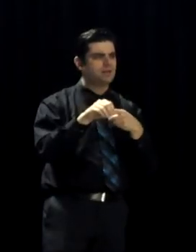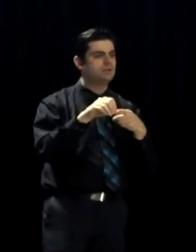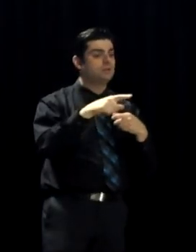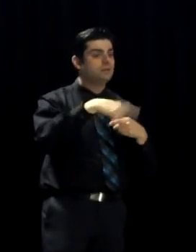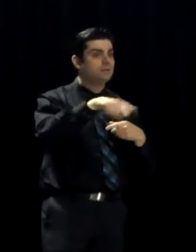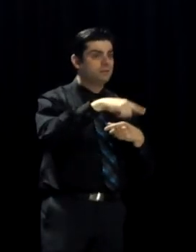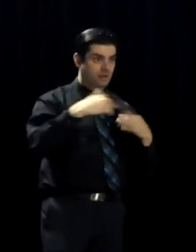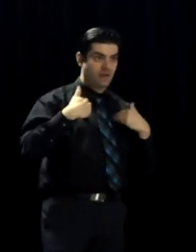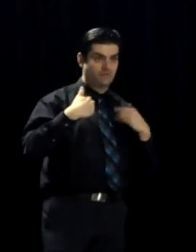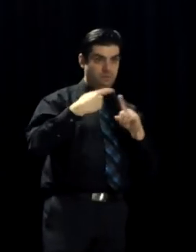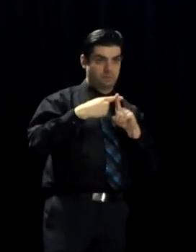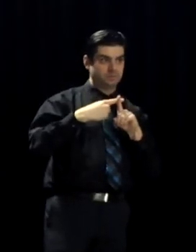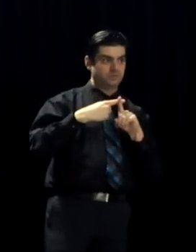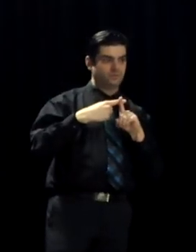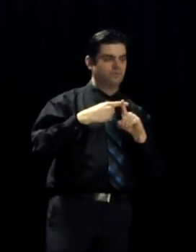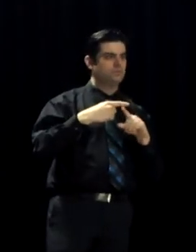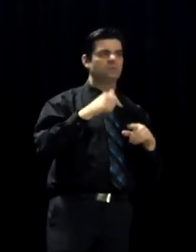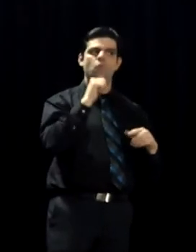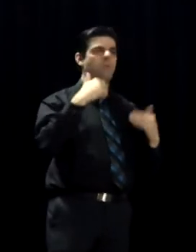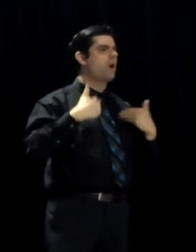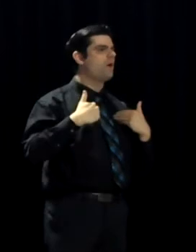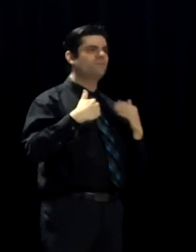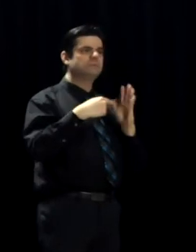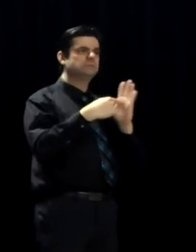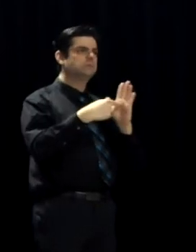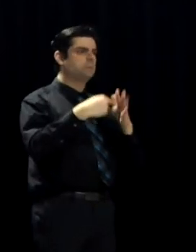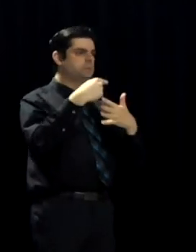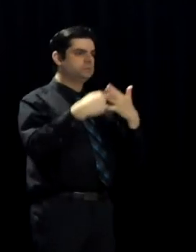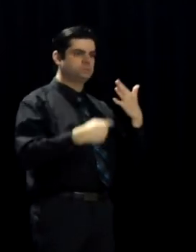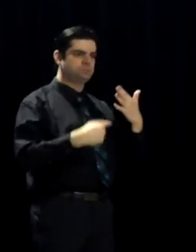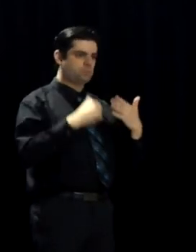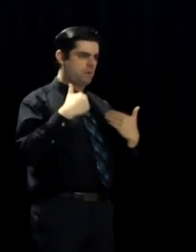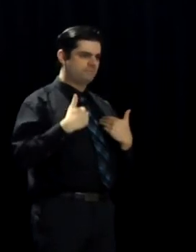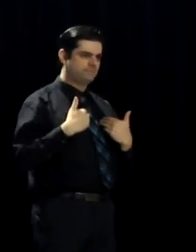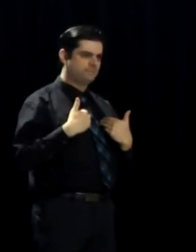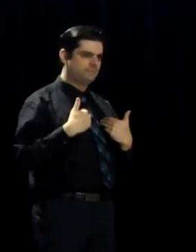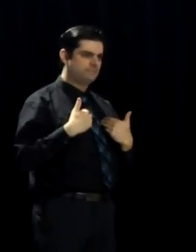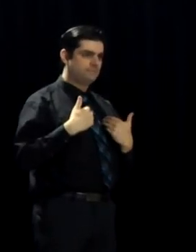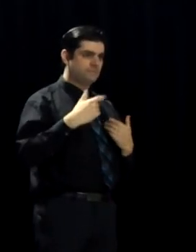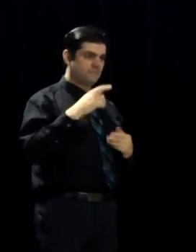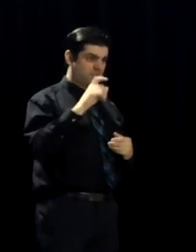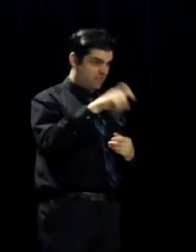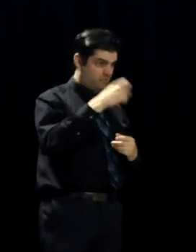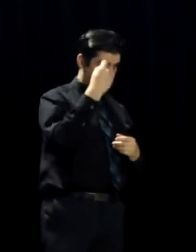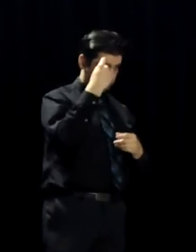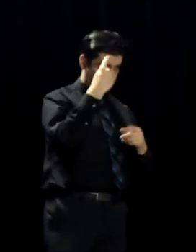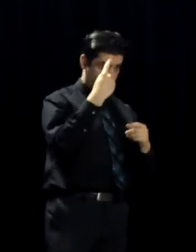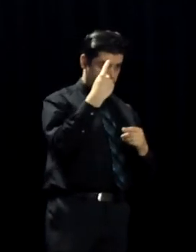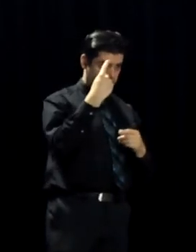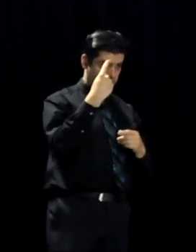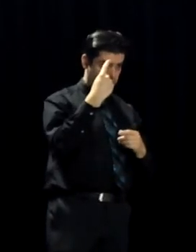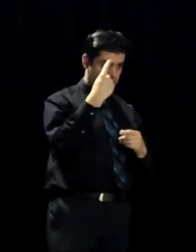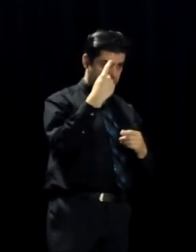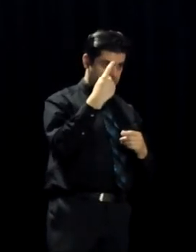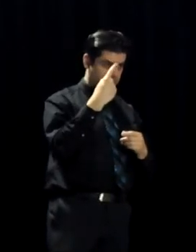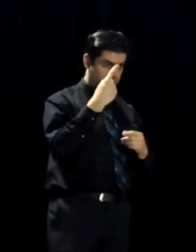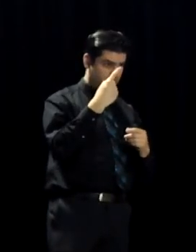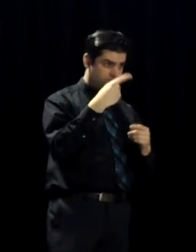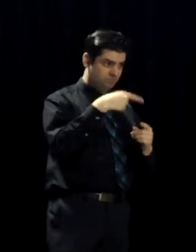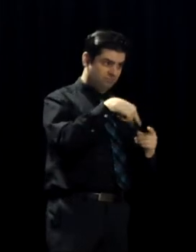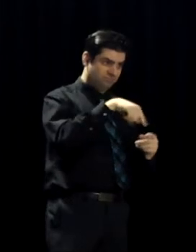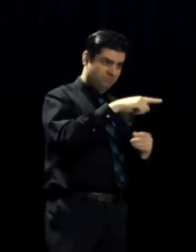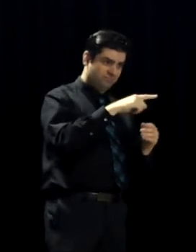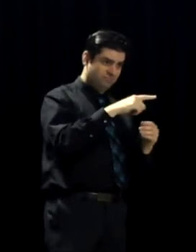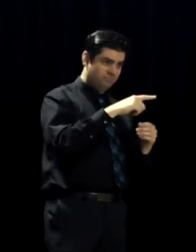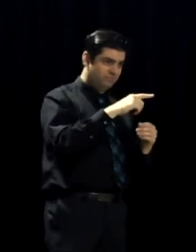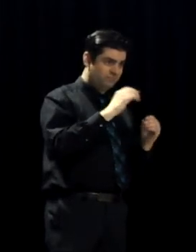understand. These are folks that either are working in facilities that are now getting tested twice a week that